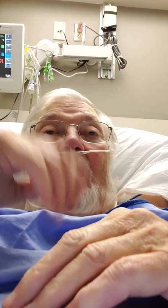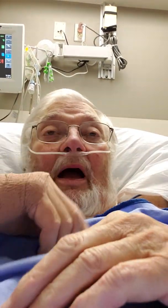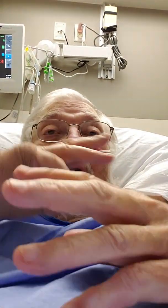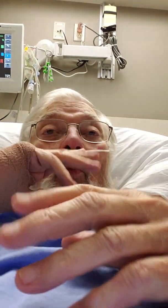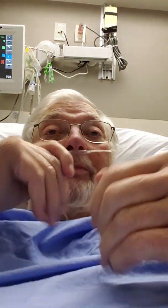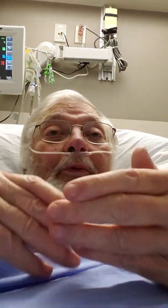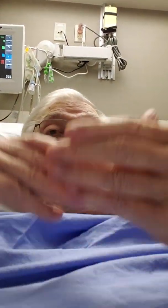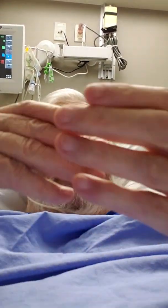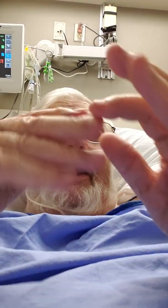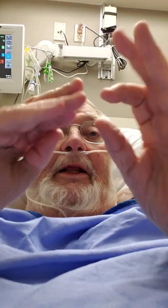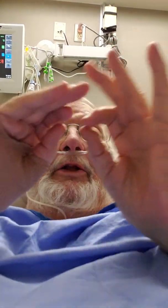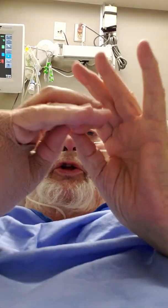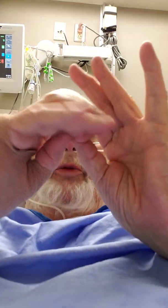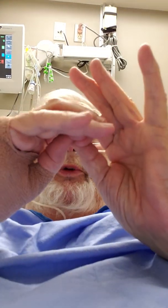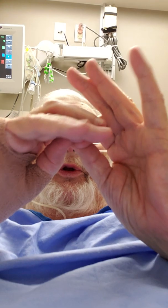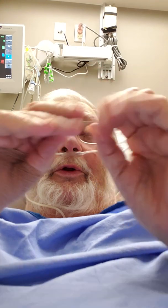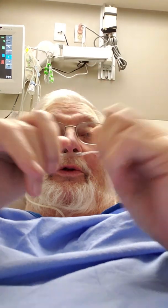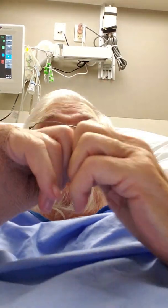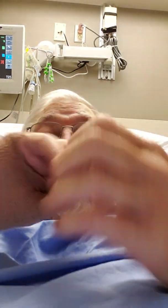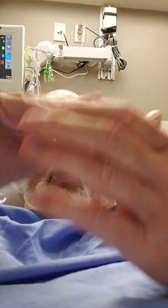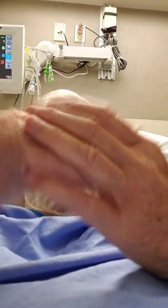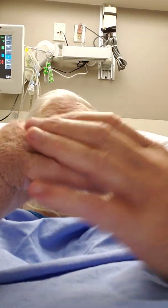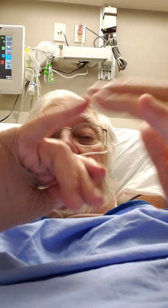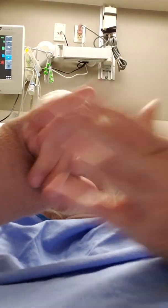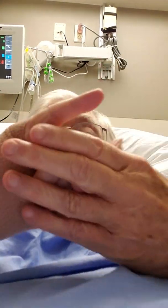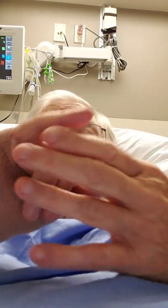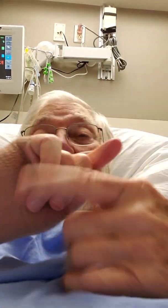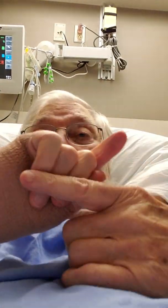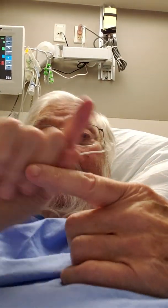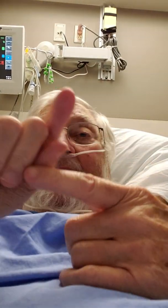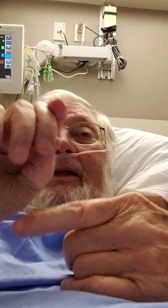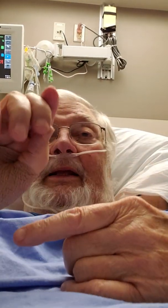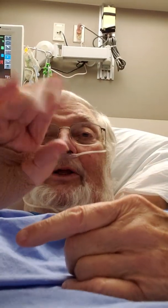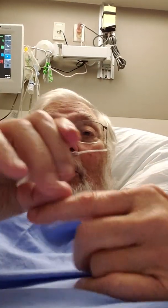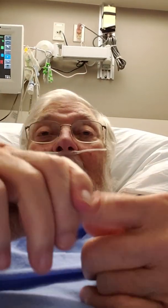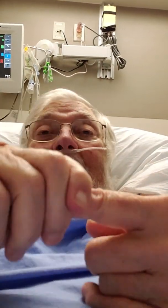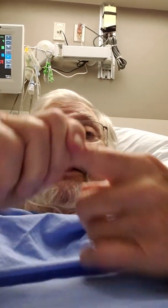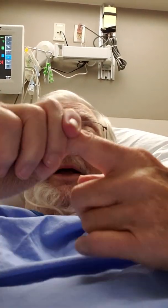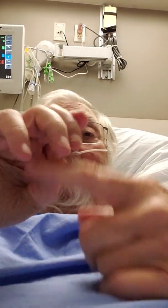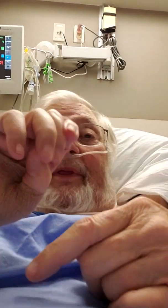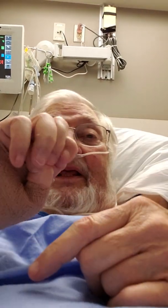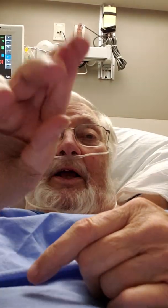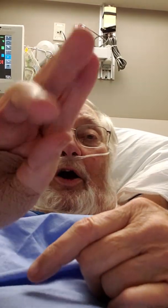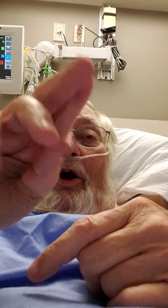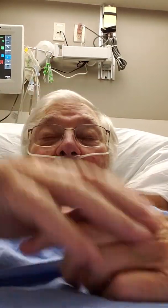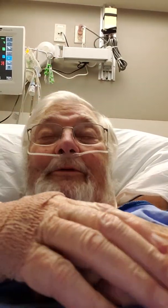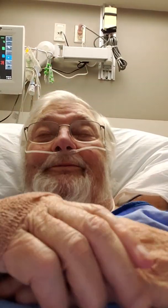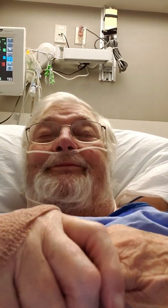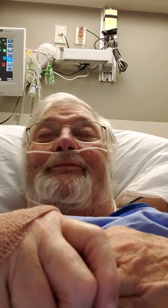I would provide interpreters to all that, except the ER.